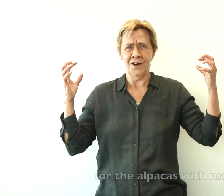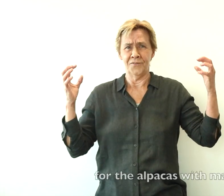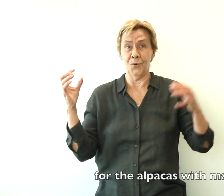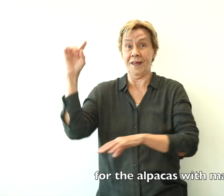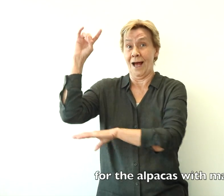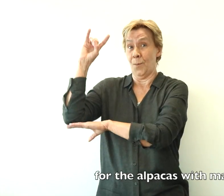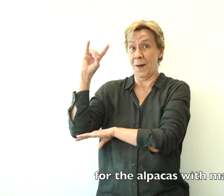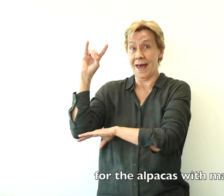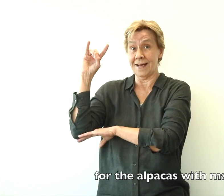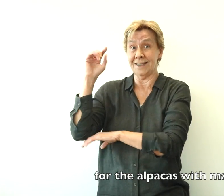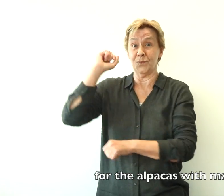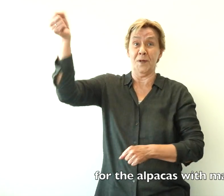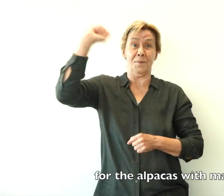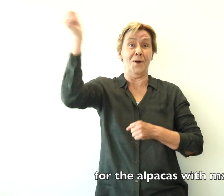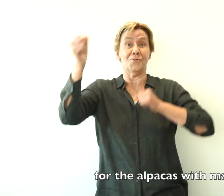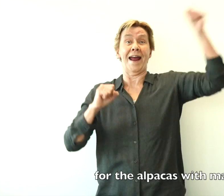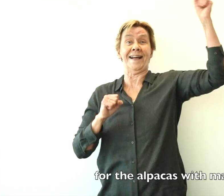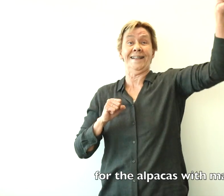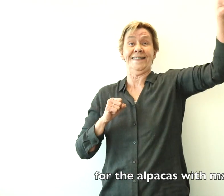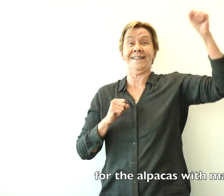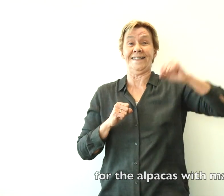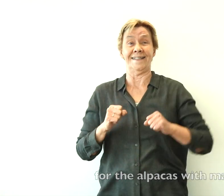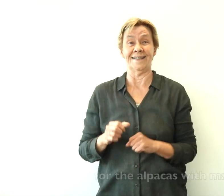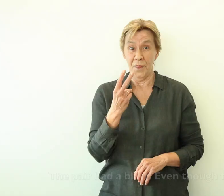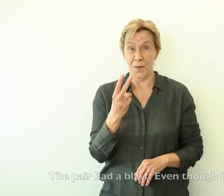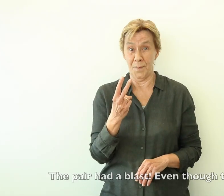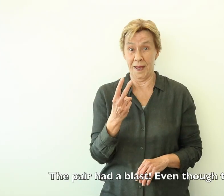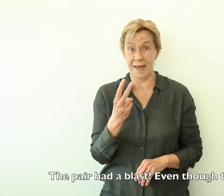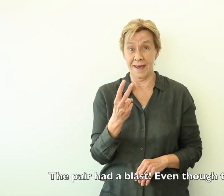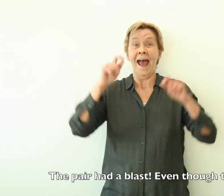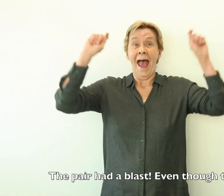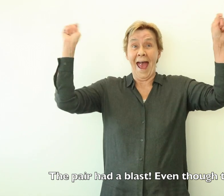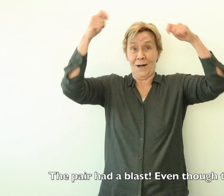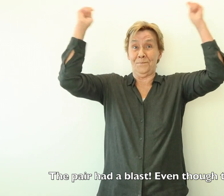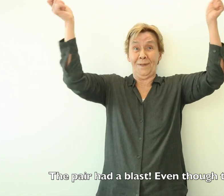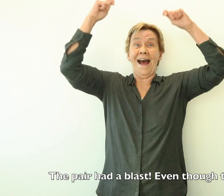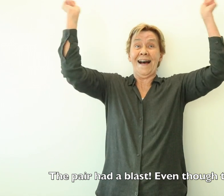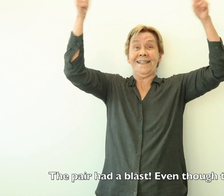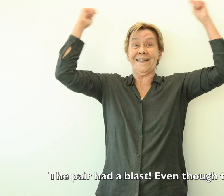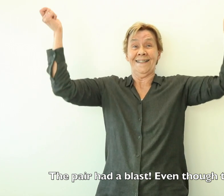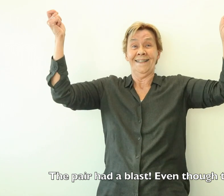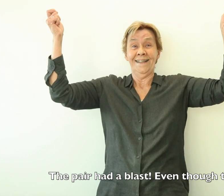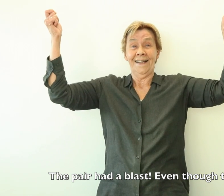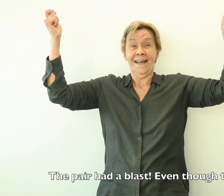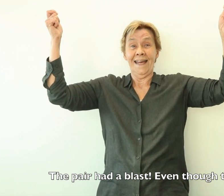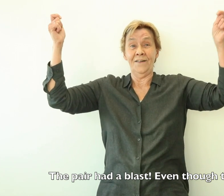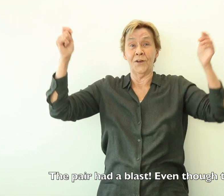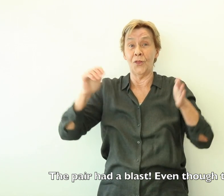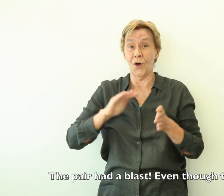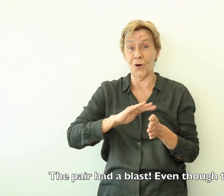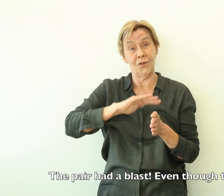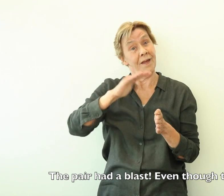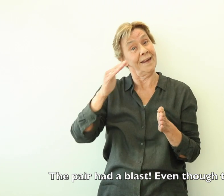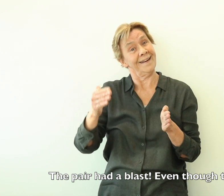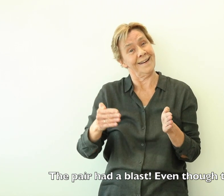for the alpacas with maracas. The pair had a blast even though they